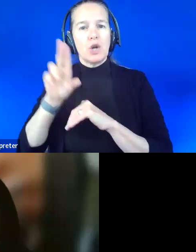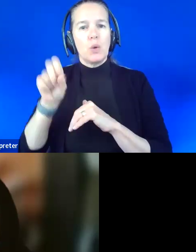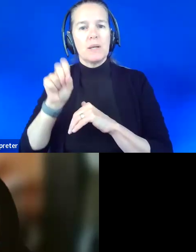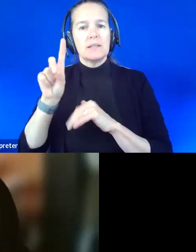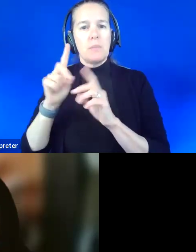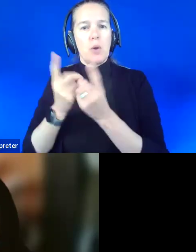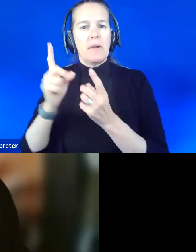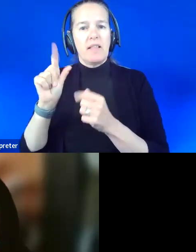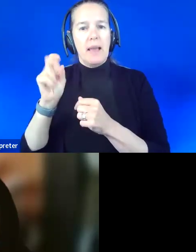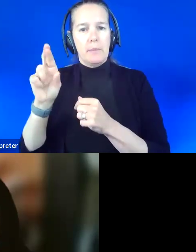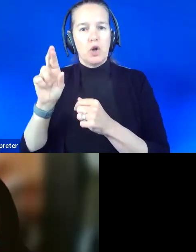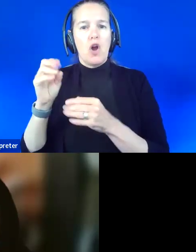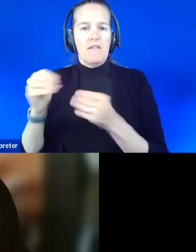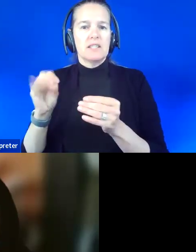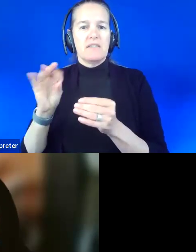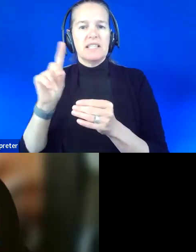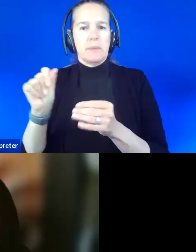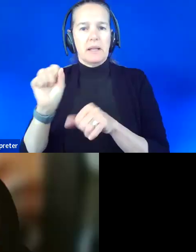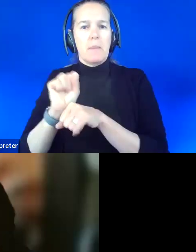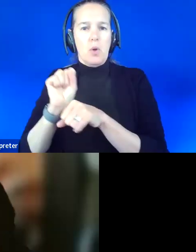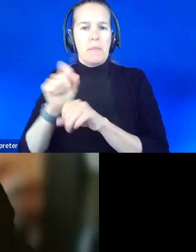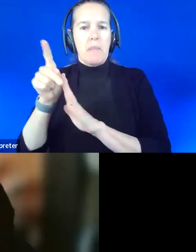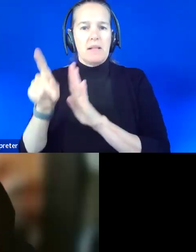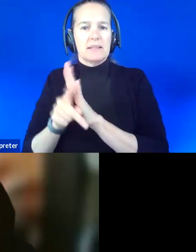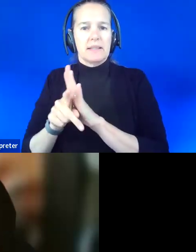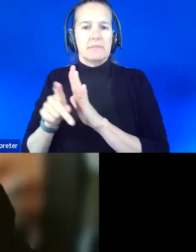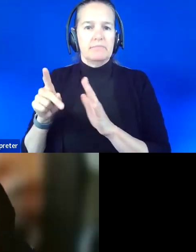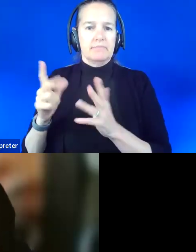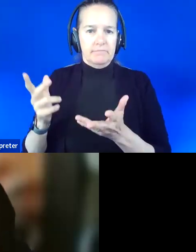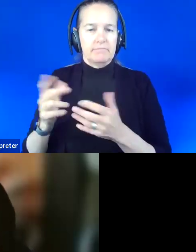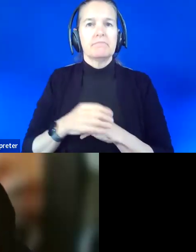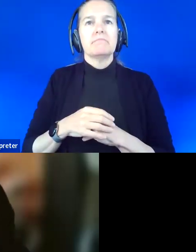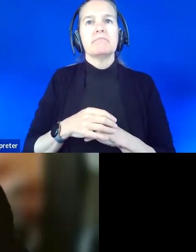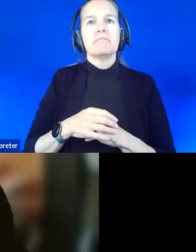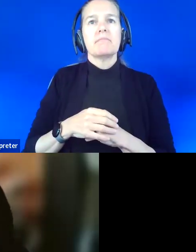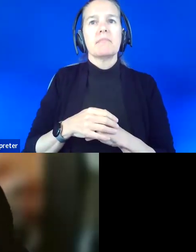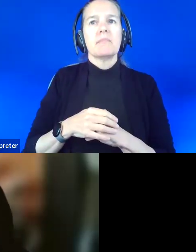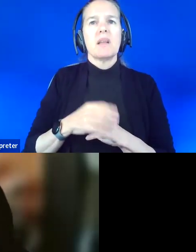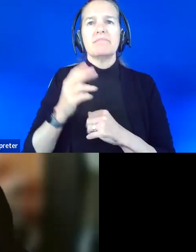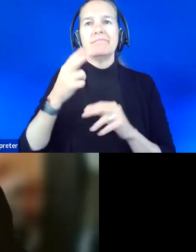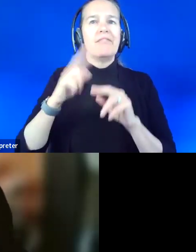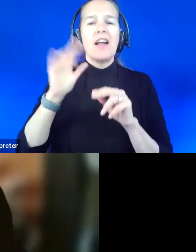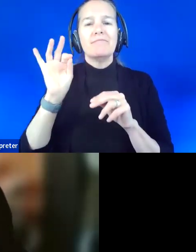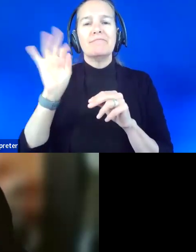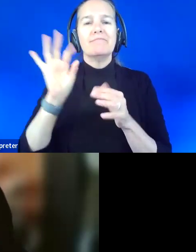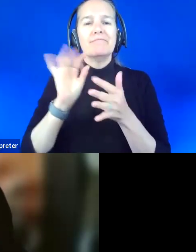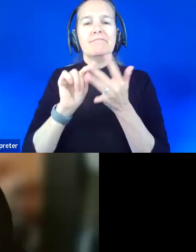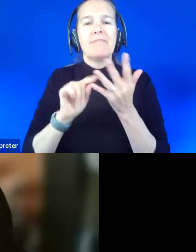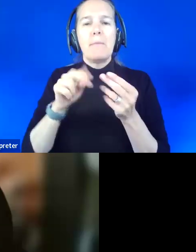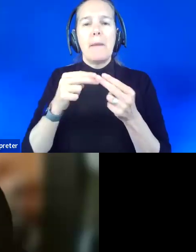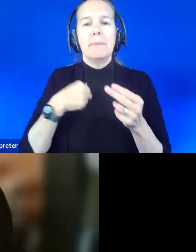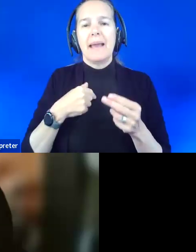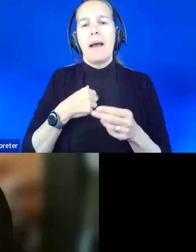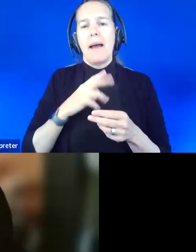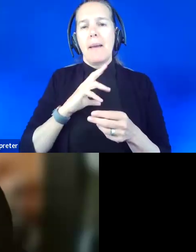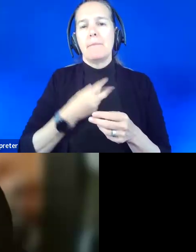Labor, Office of Disability and Employment Policy. A little bit, a couple of other fun facts about me. I am autistic